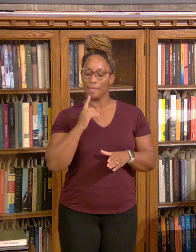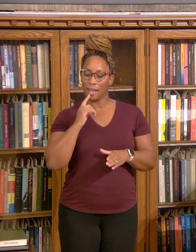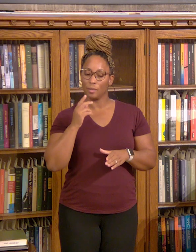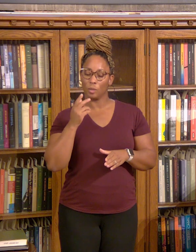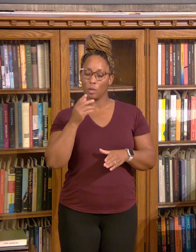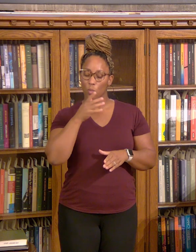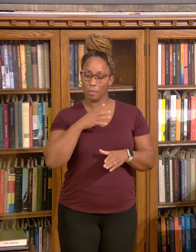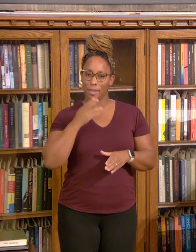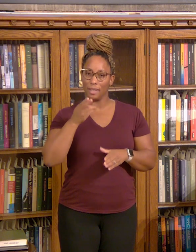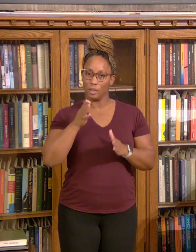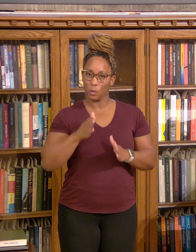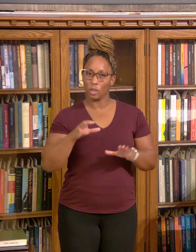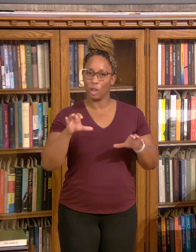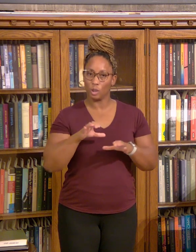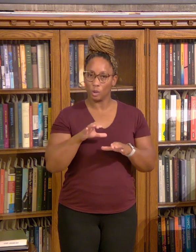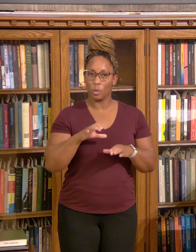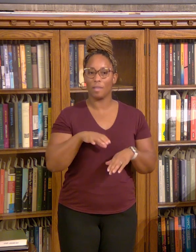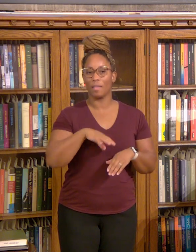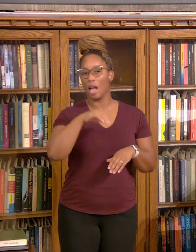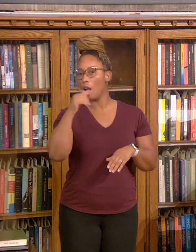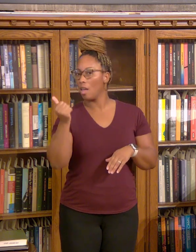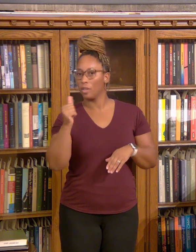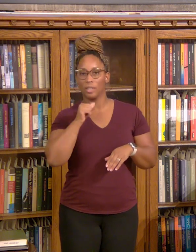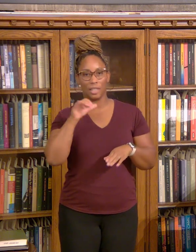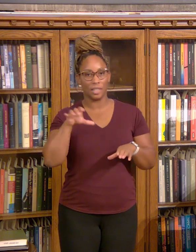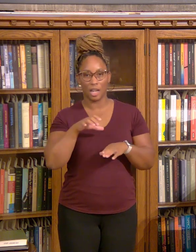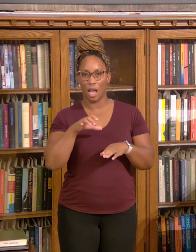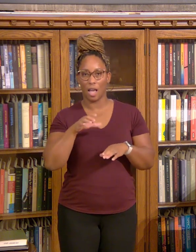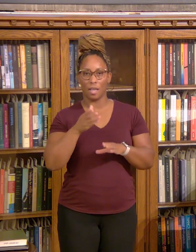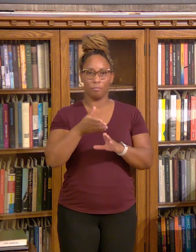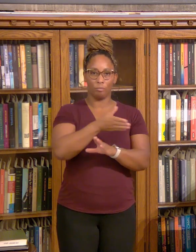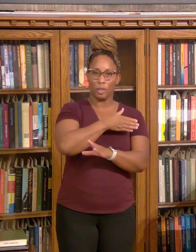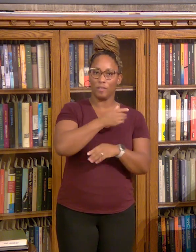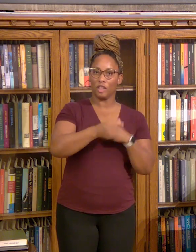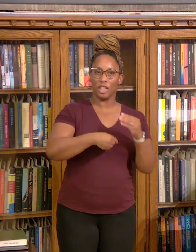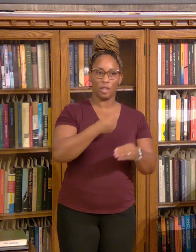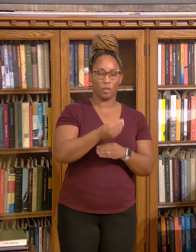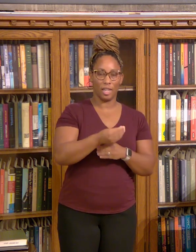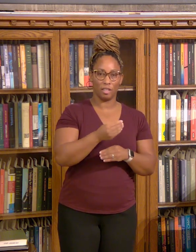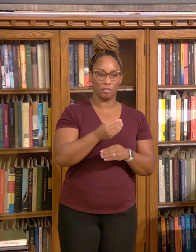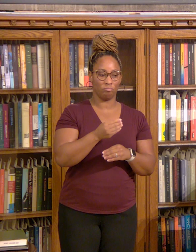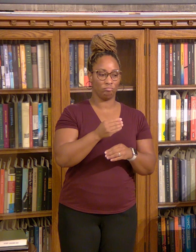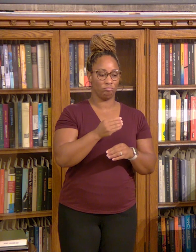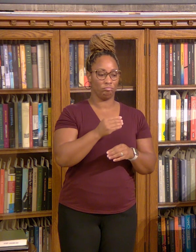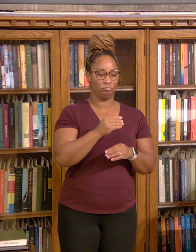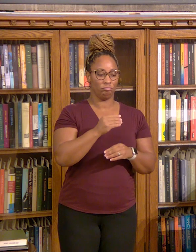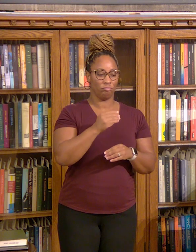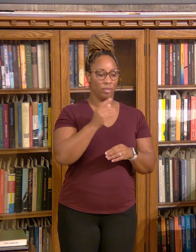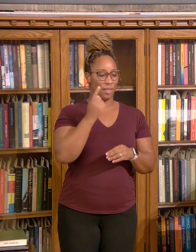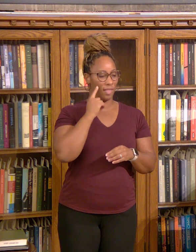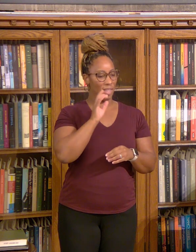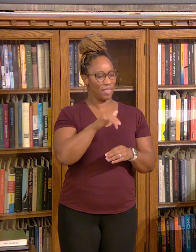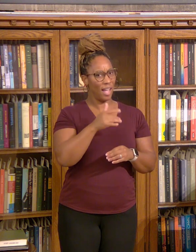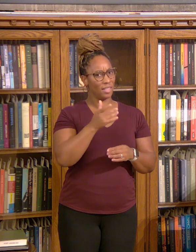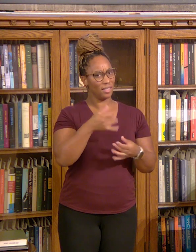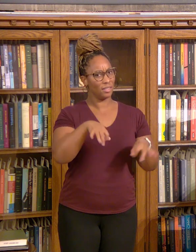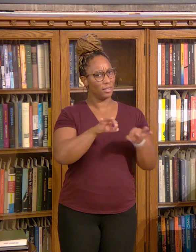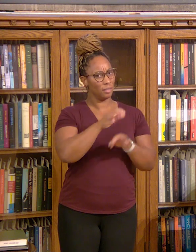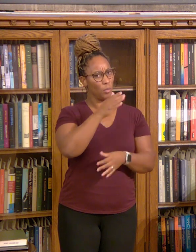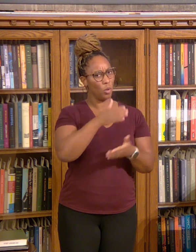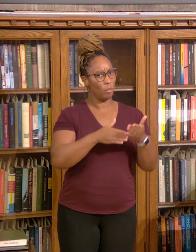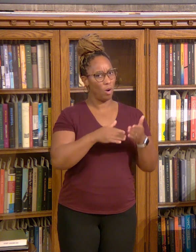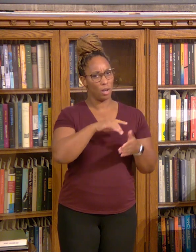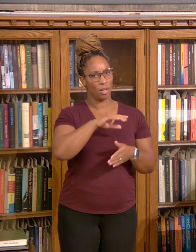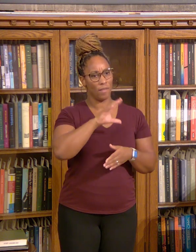doing that others did not and previous generations look on as major elements